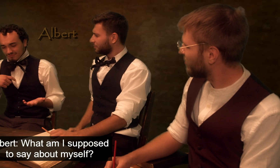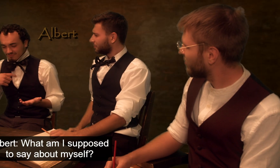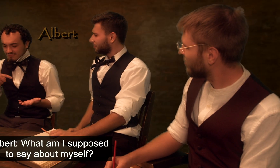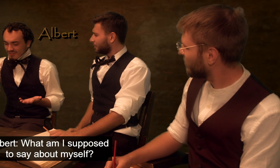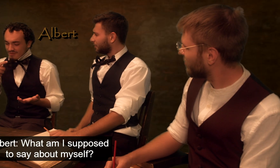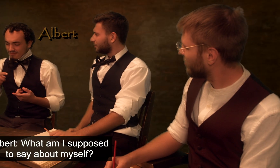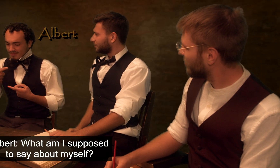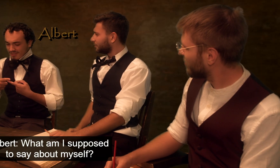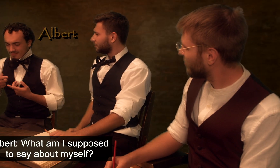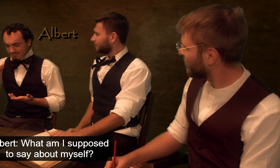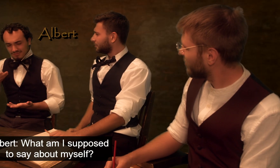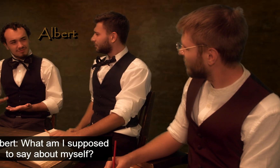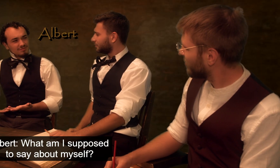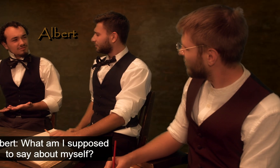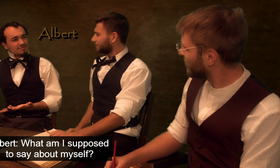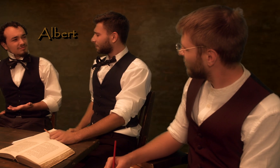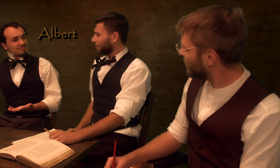What am I supposed to say about myself?